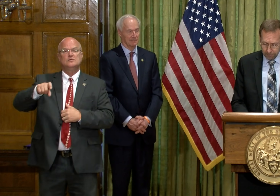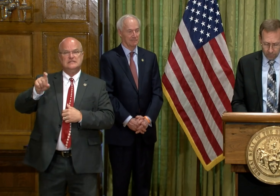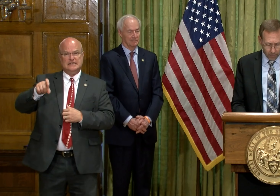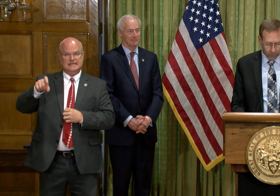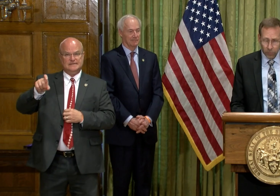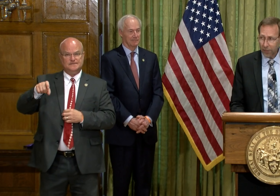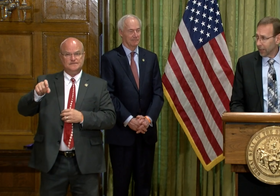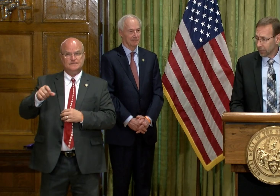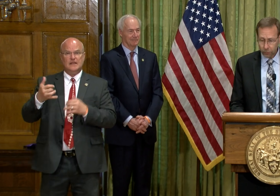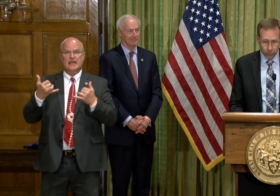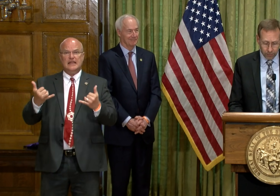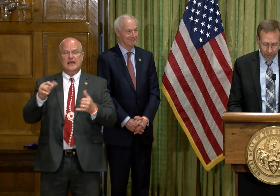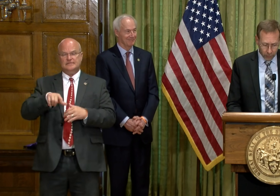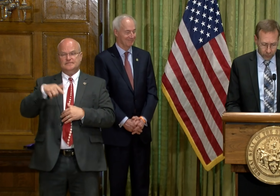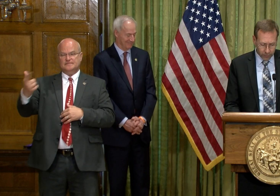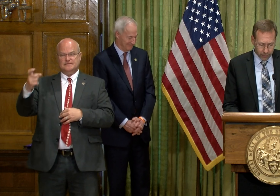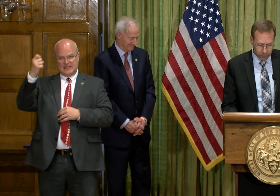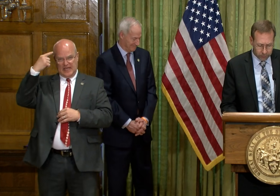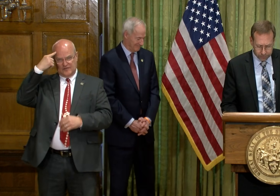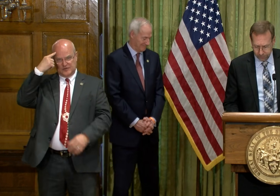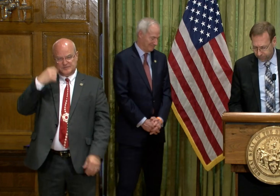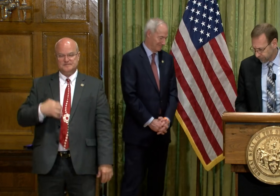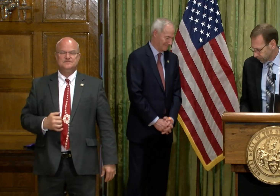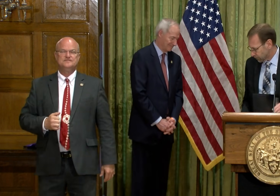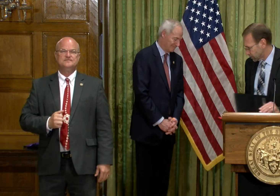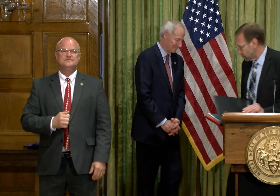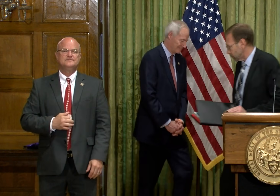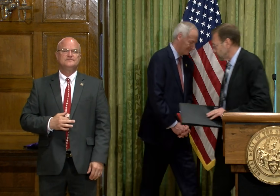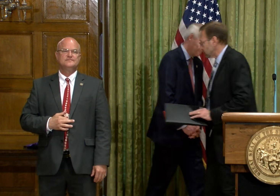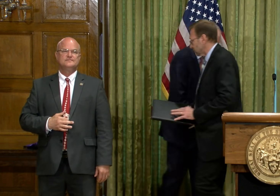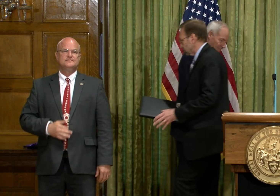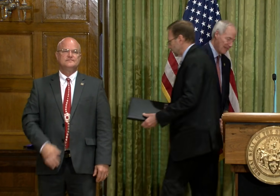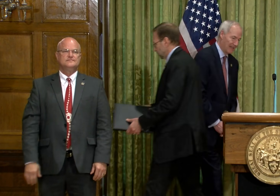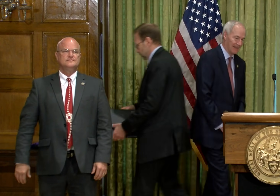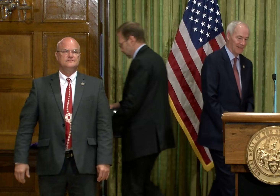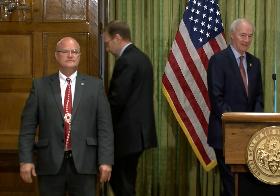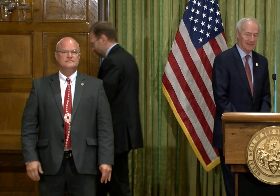needed. And with that, I'm going to turn it back over to the governor.